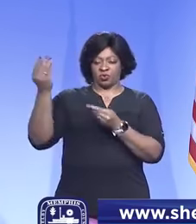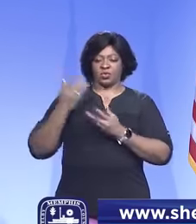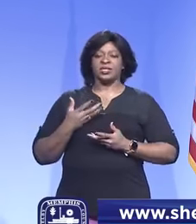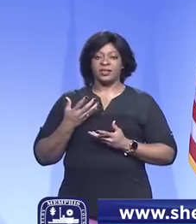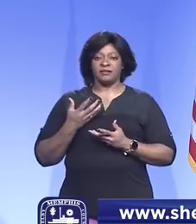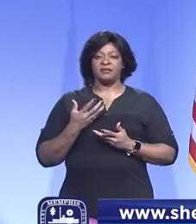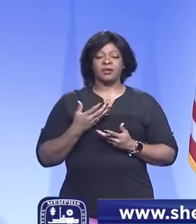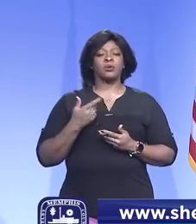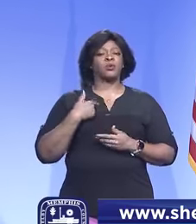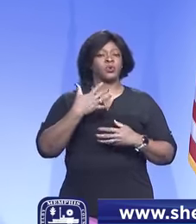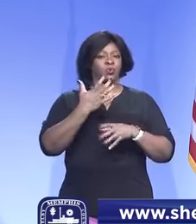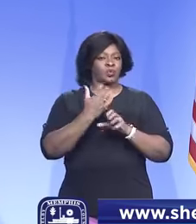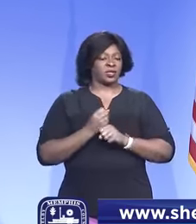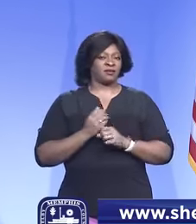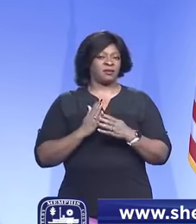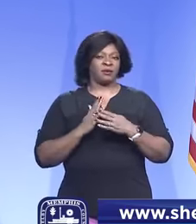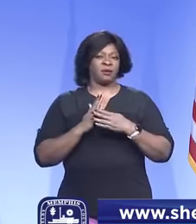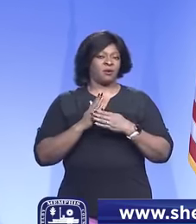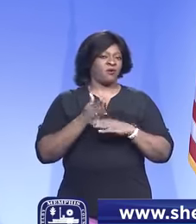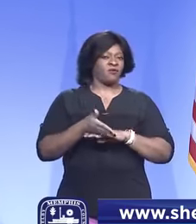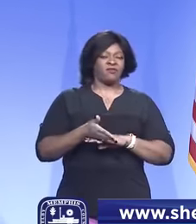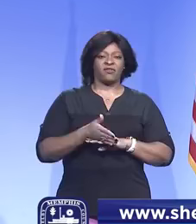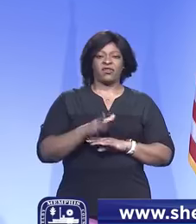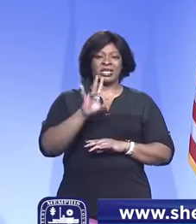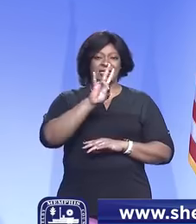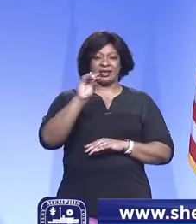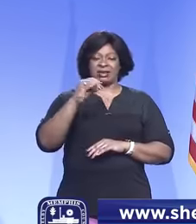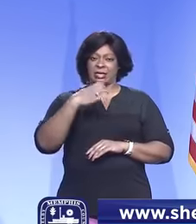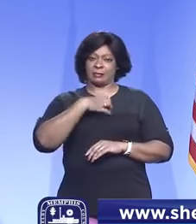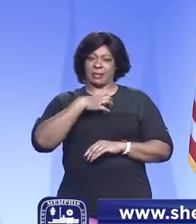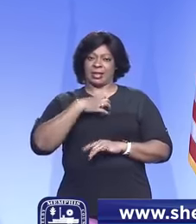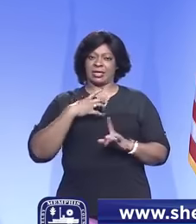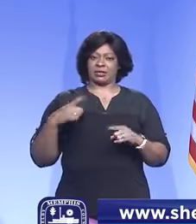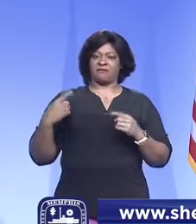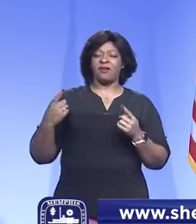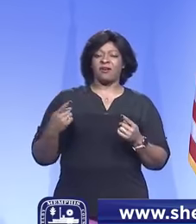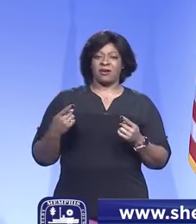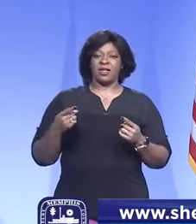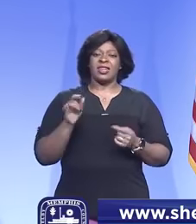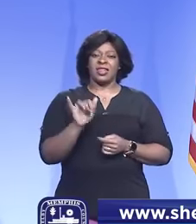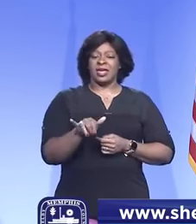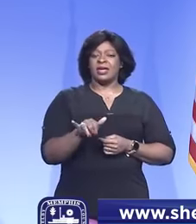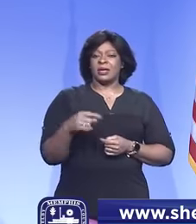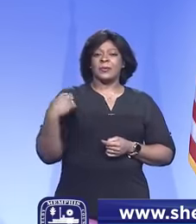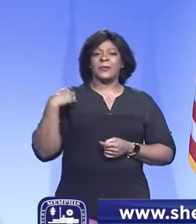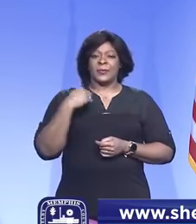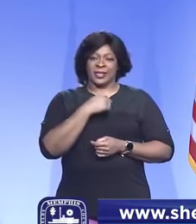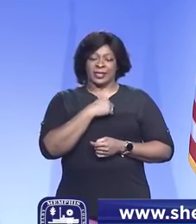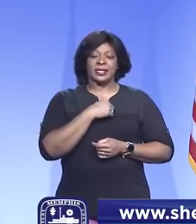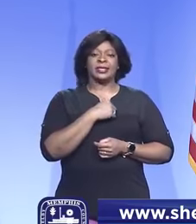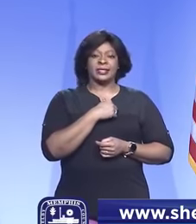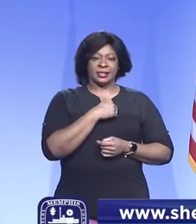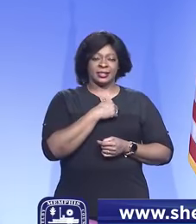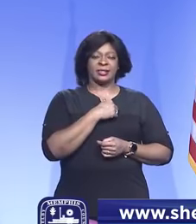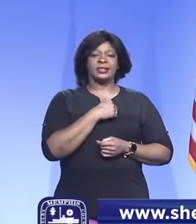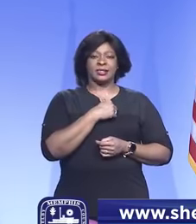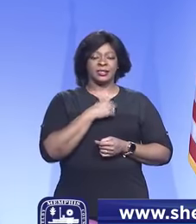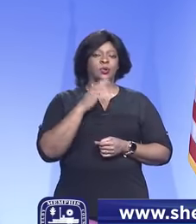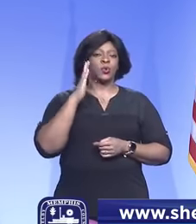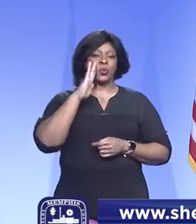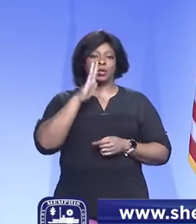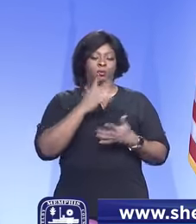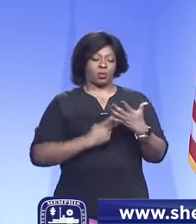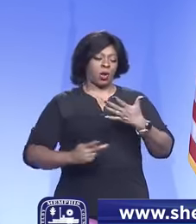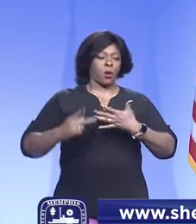so far have received over 70 complaints that we will prioritize